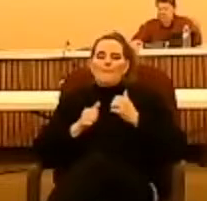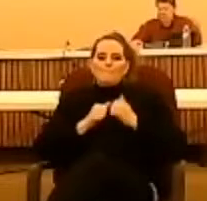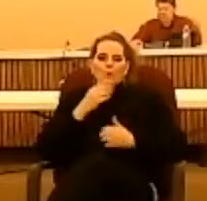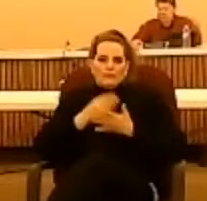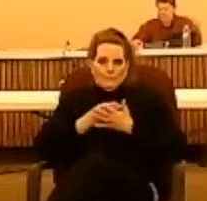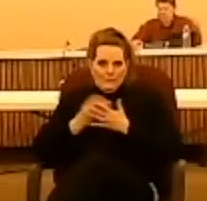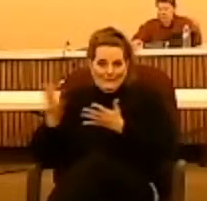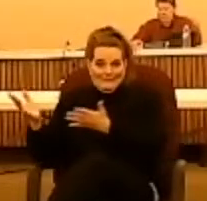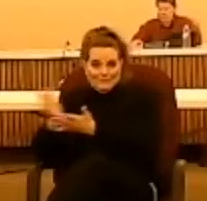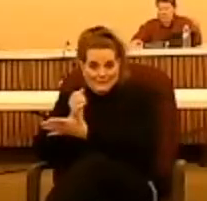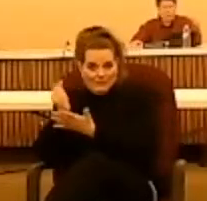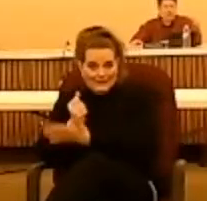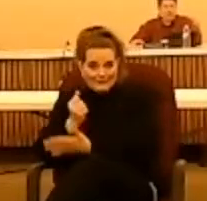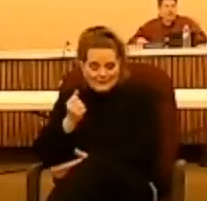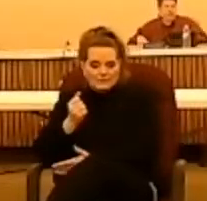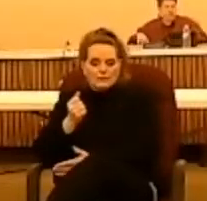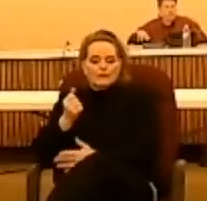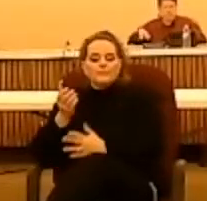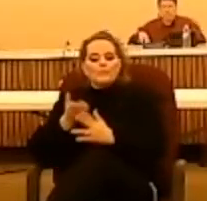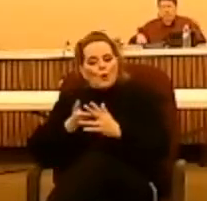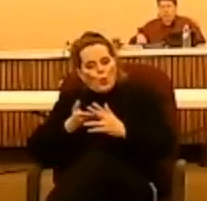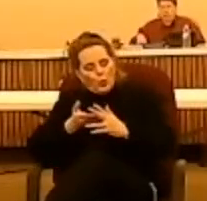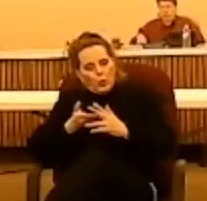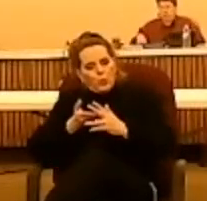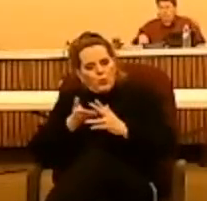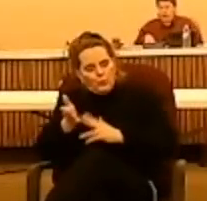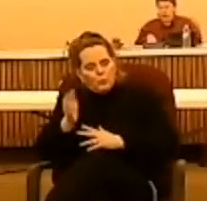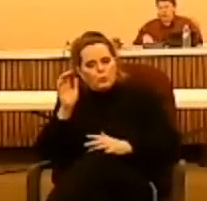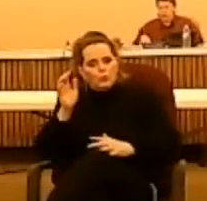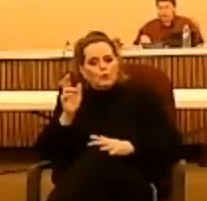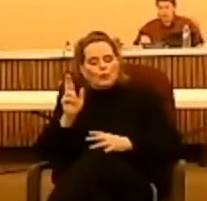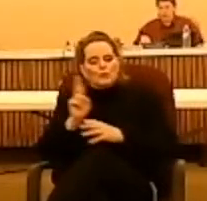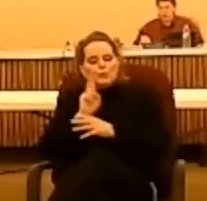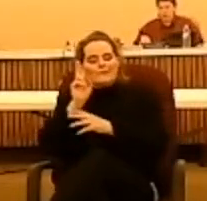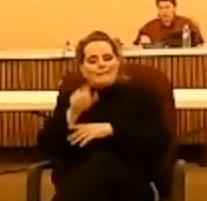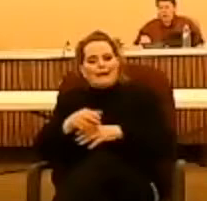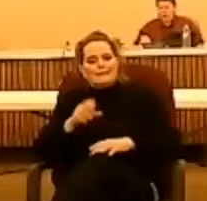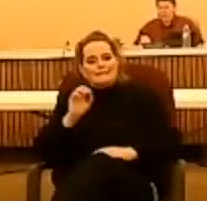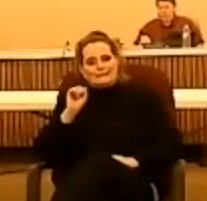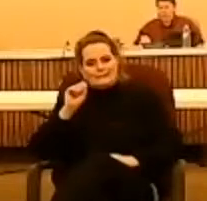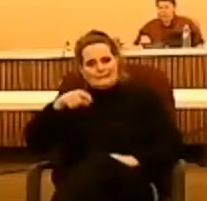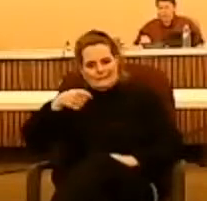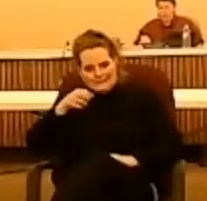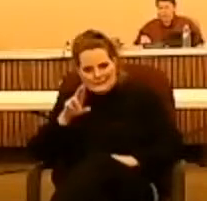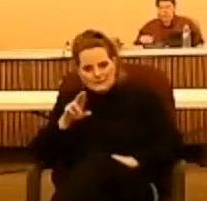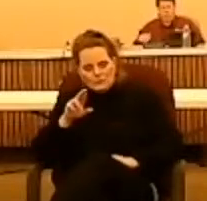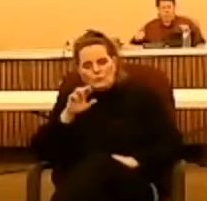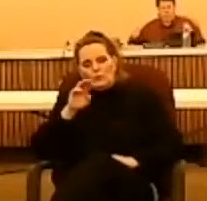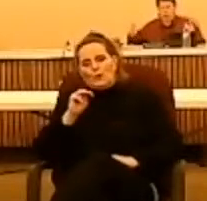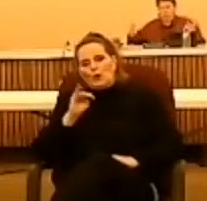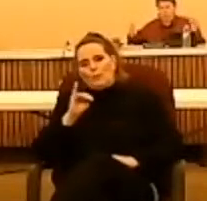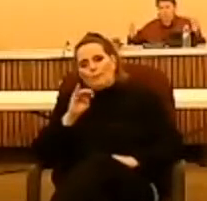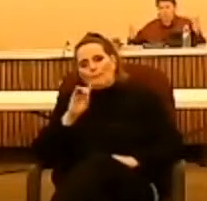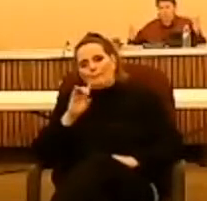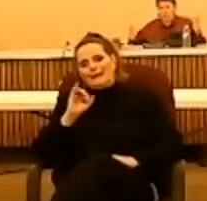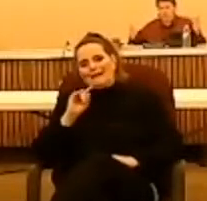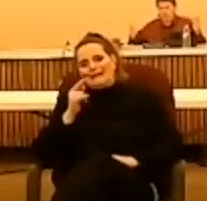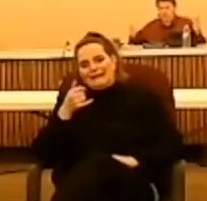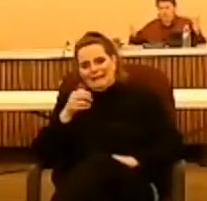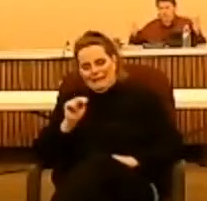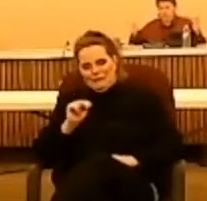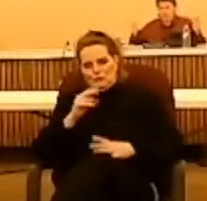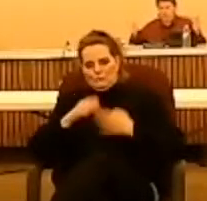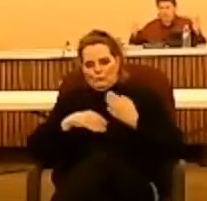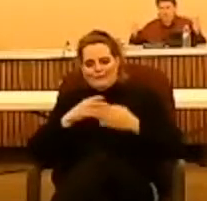collected through that seeker mitigation process is for the general